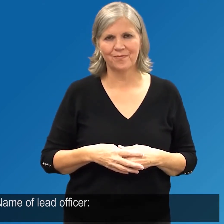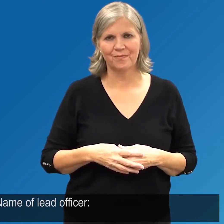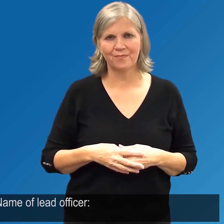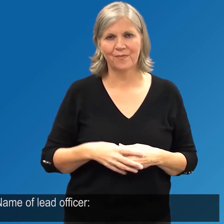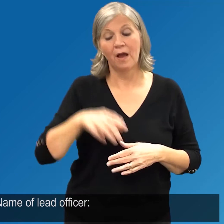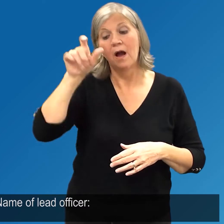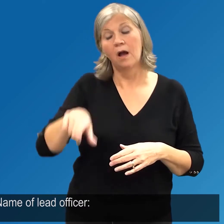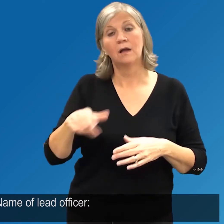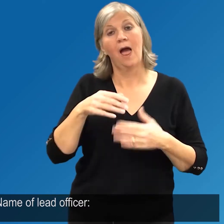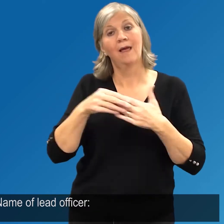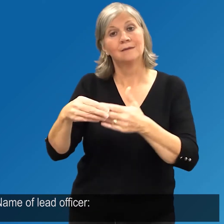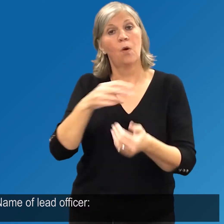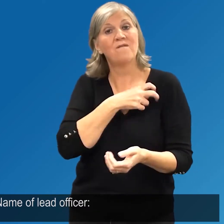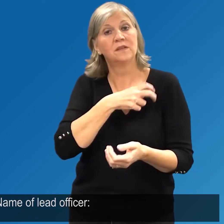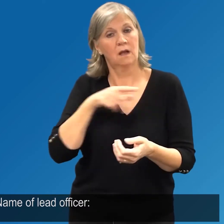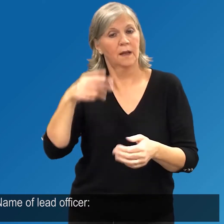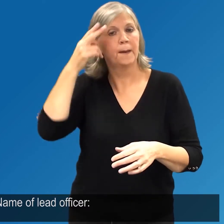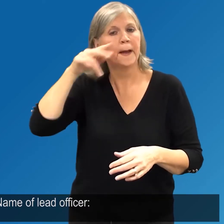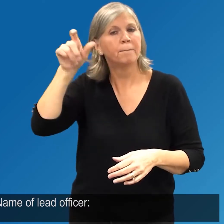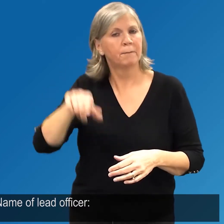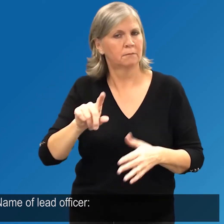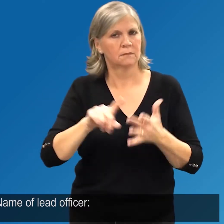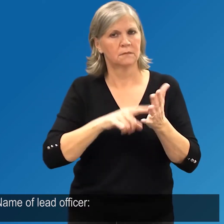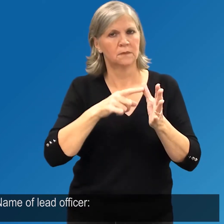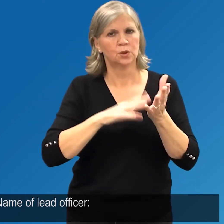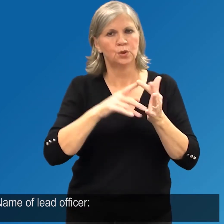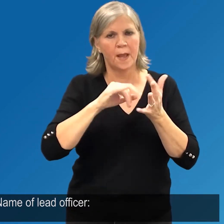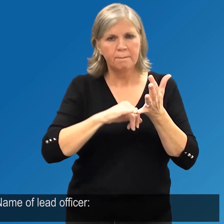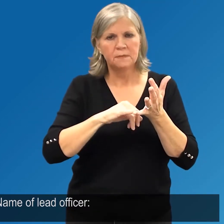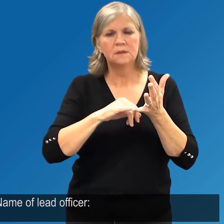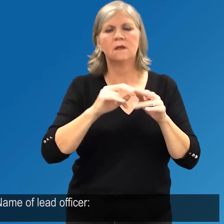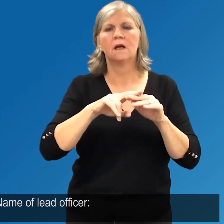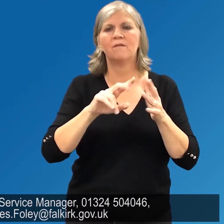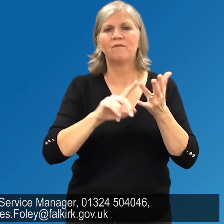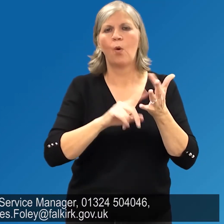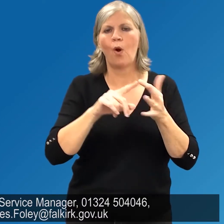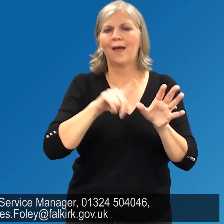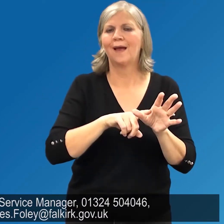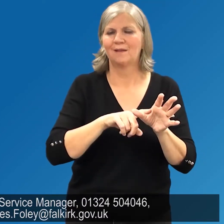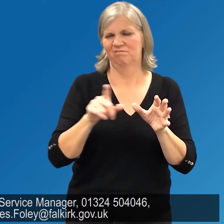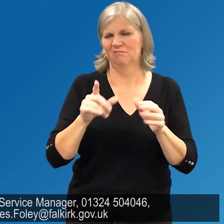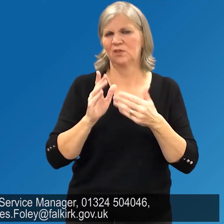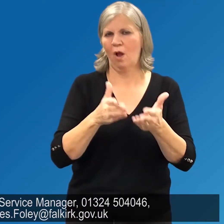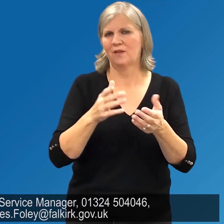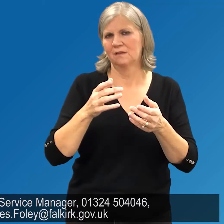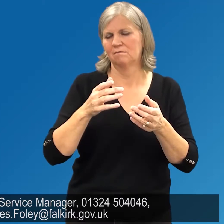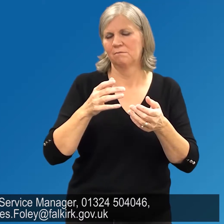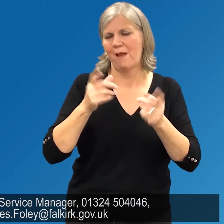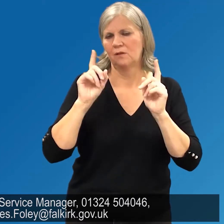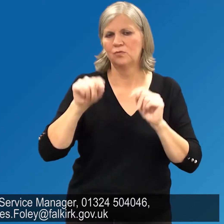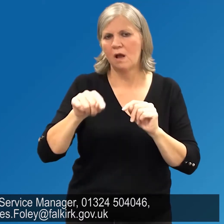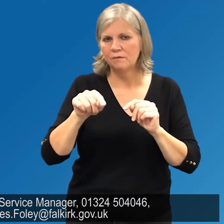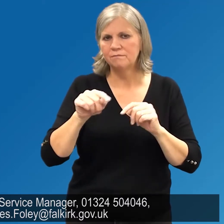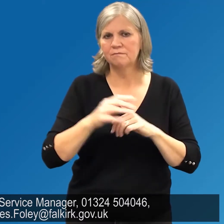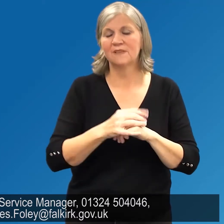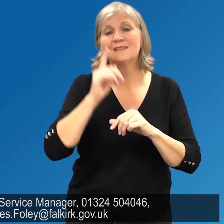Name of lead officer: James Foley, Service Manager, 01324